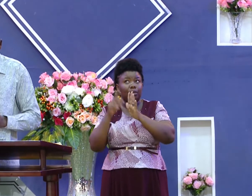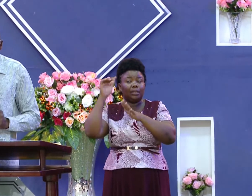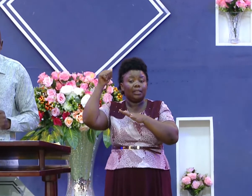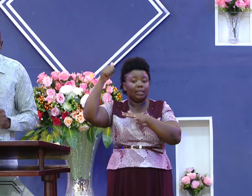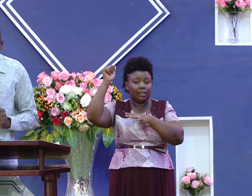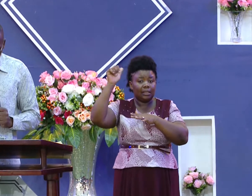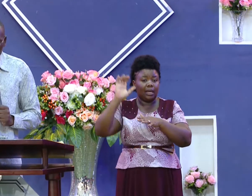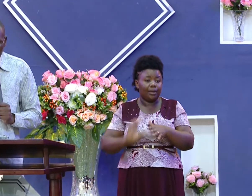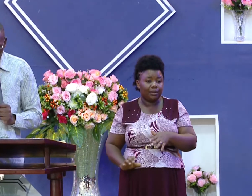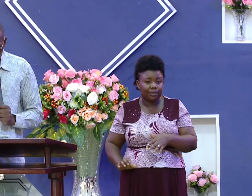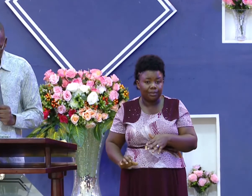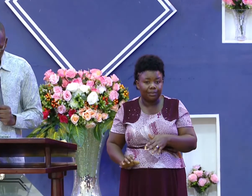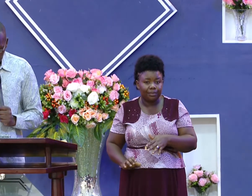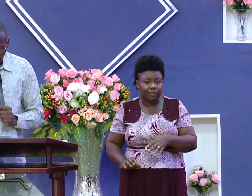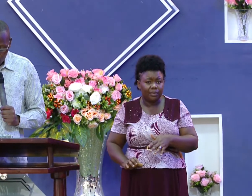his